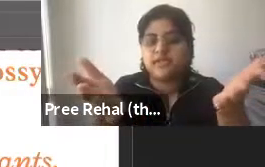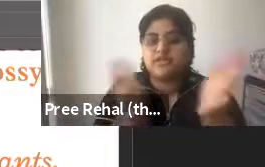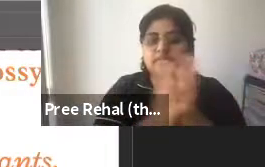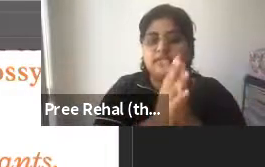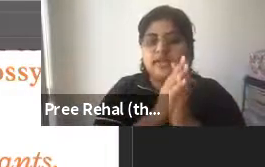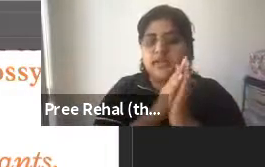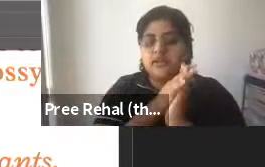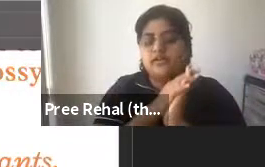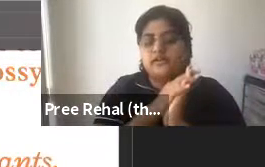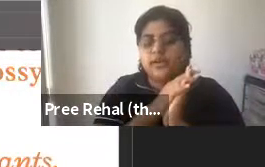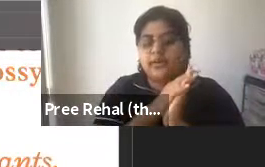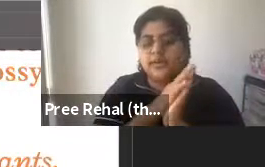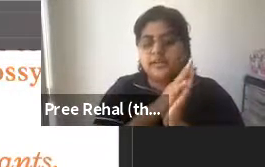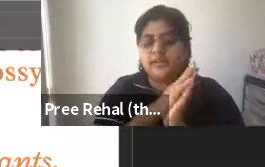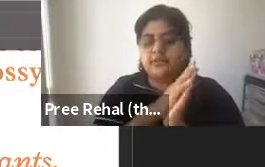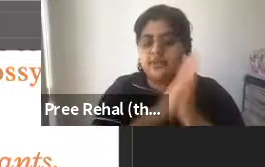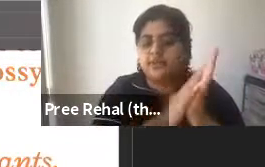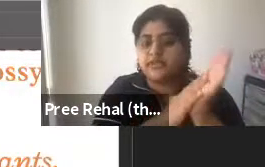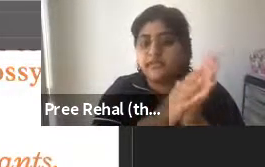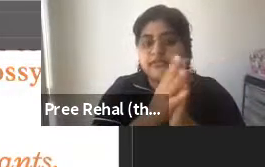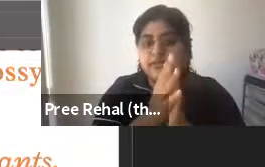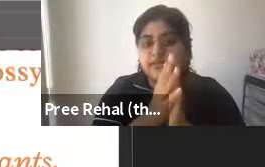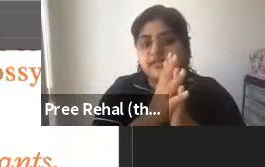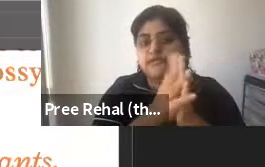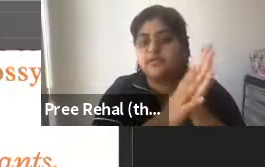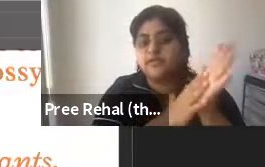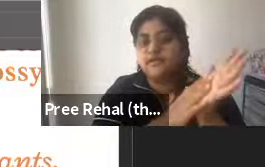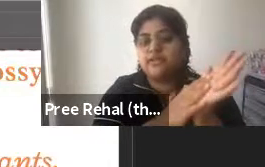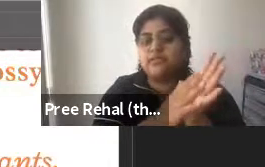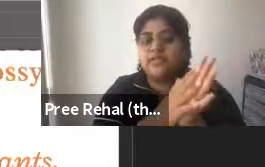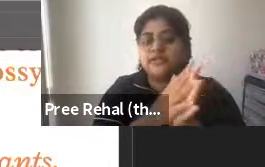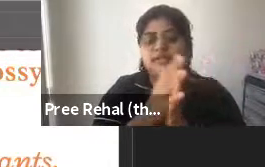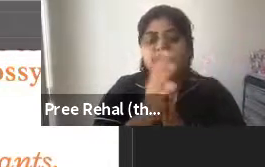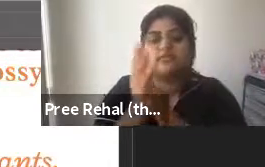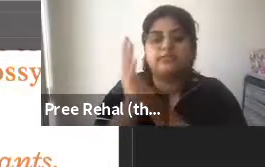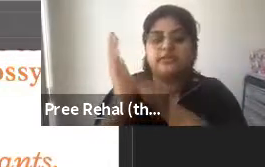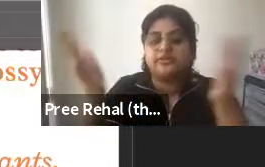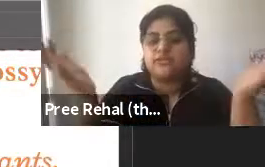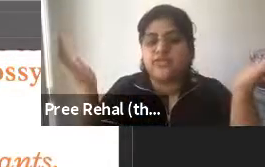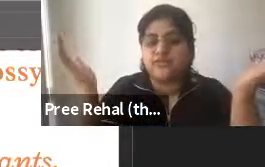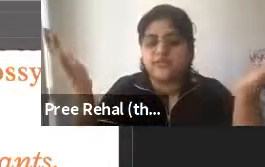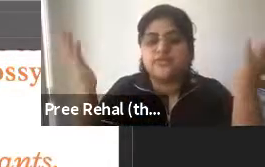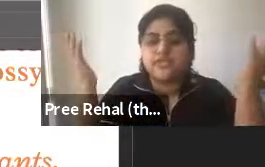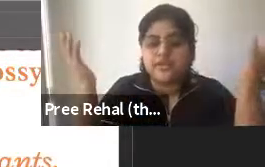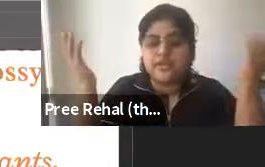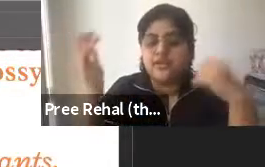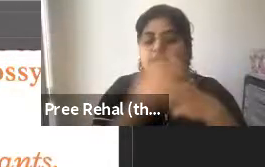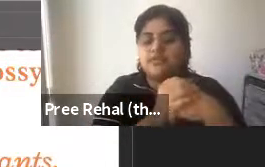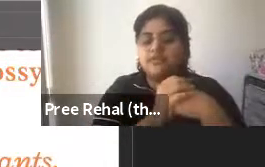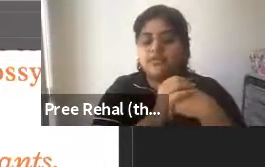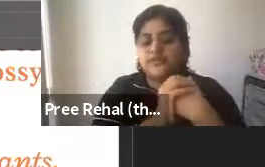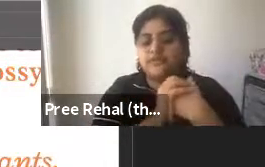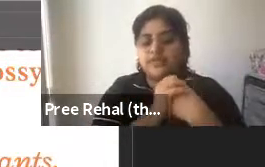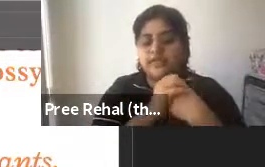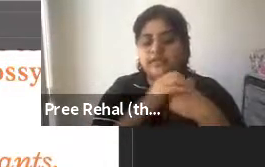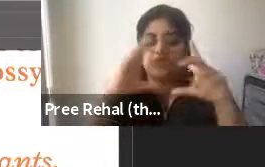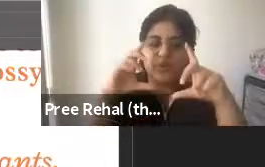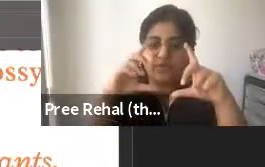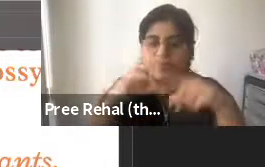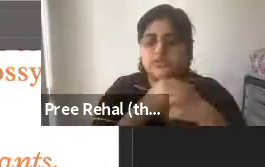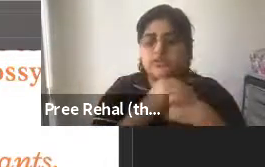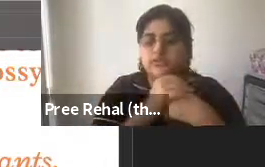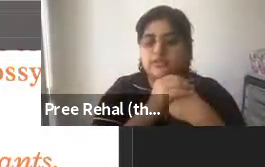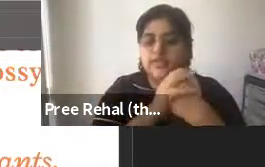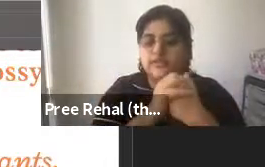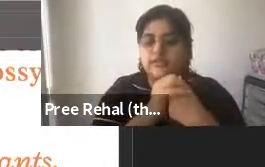program is gonna actually be also prioritizing deaf and hard of hearing folks. So if you know anyone that might be interested, feel free to screenshot this and share it. You can also find like a